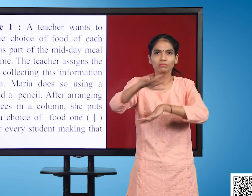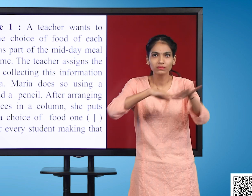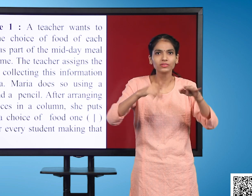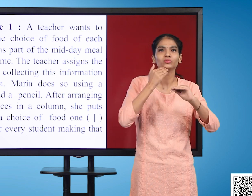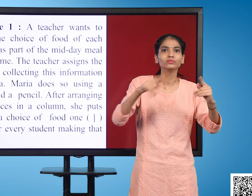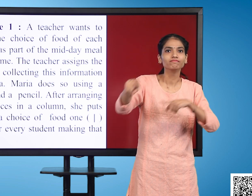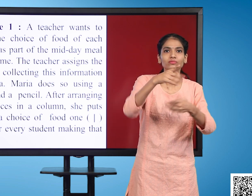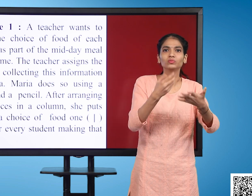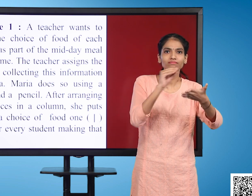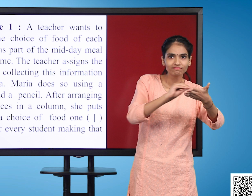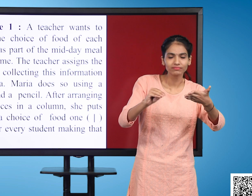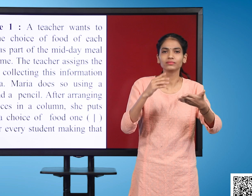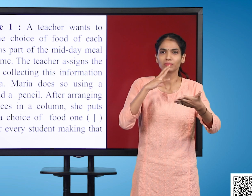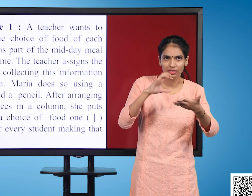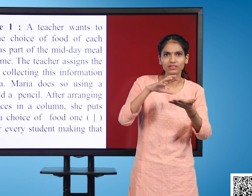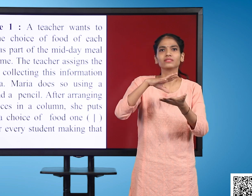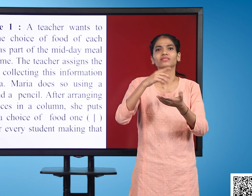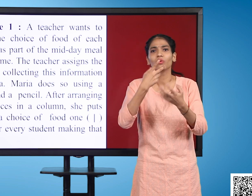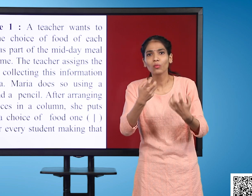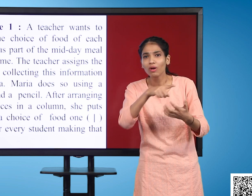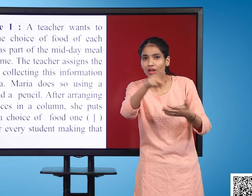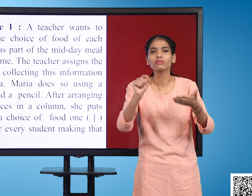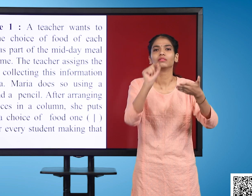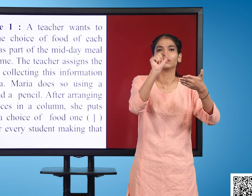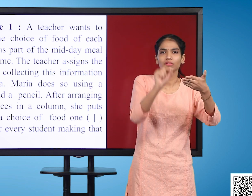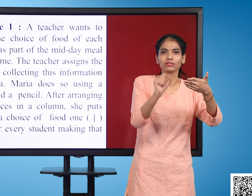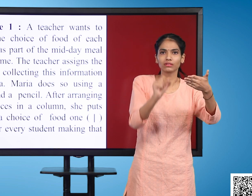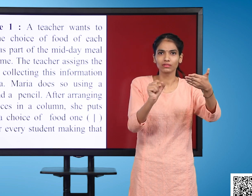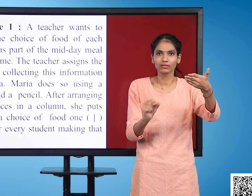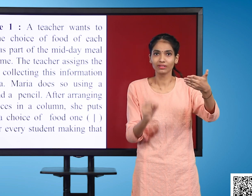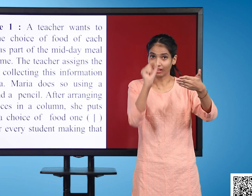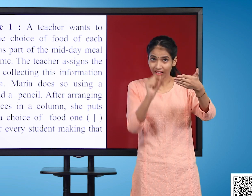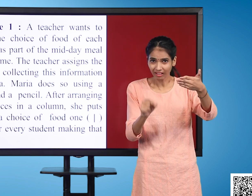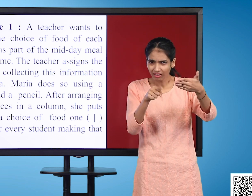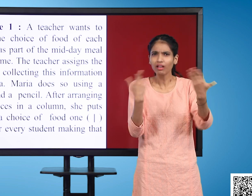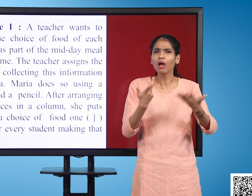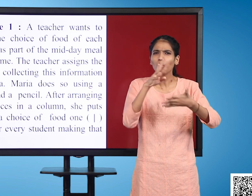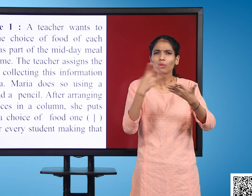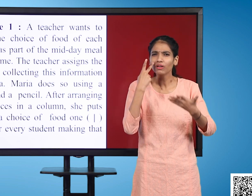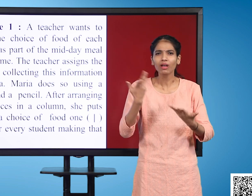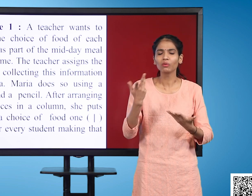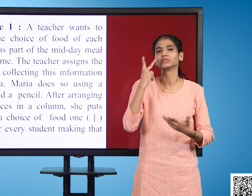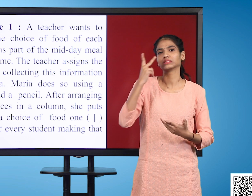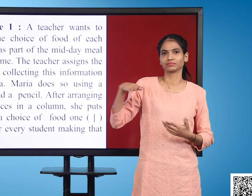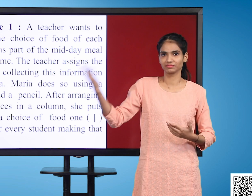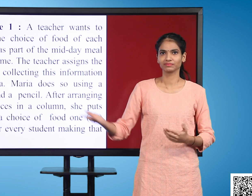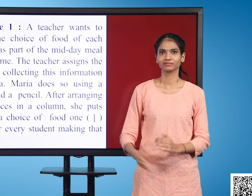column, she puts against a choice of food 1 mark for every student making that choice.